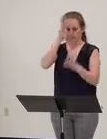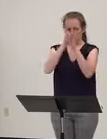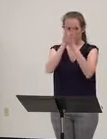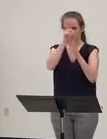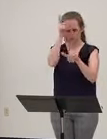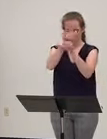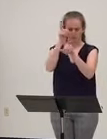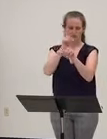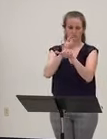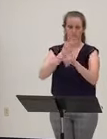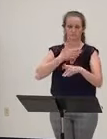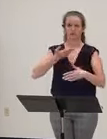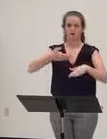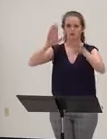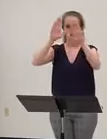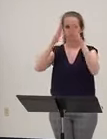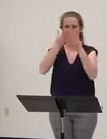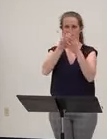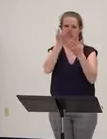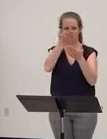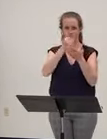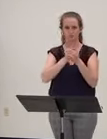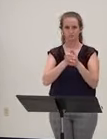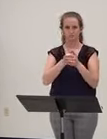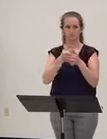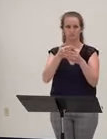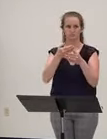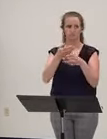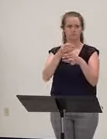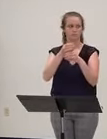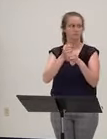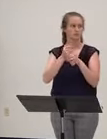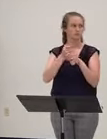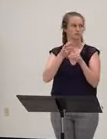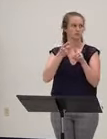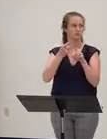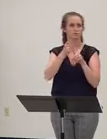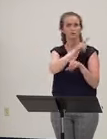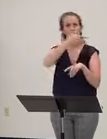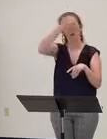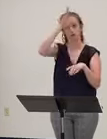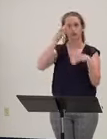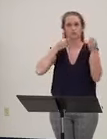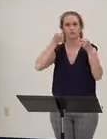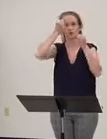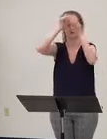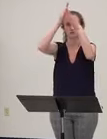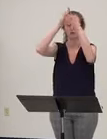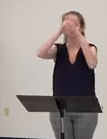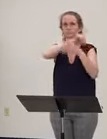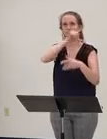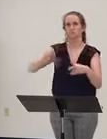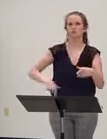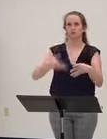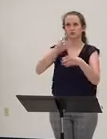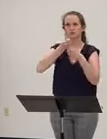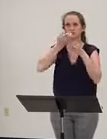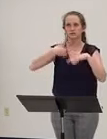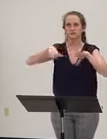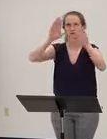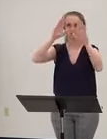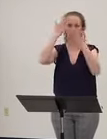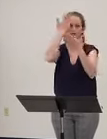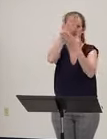brothers and sisters, that my sacrifice and yours may be acceptable to God the Almighty Father. May the